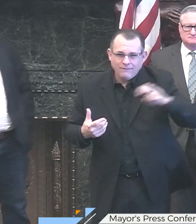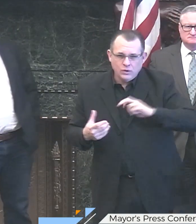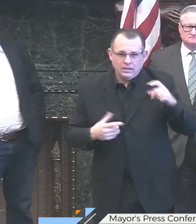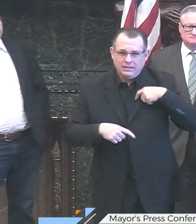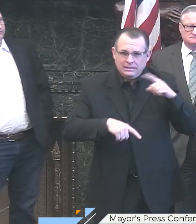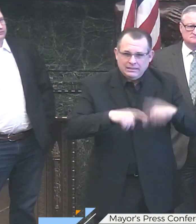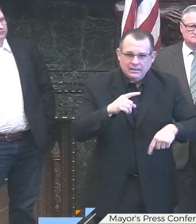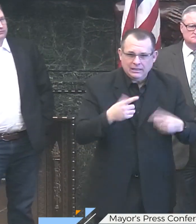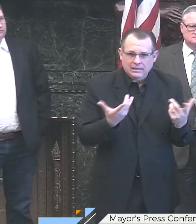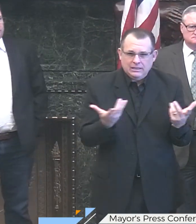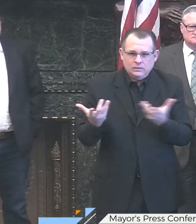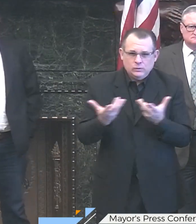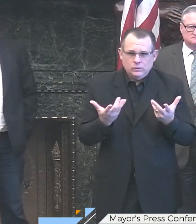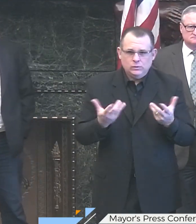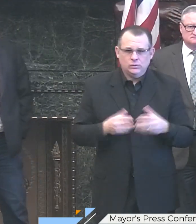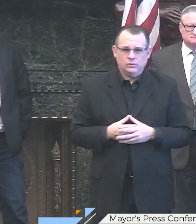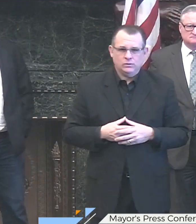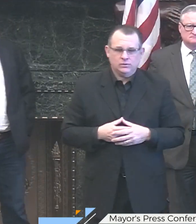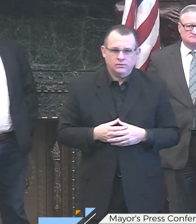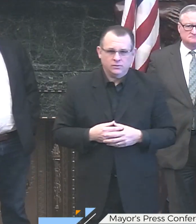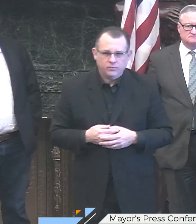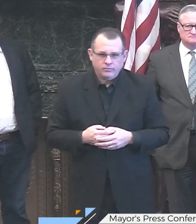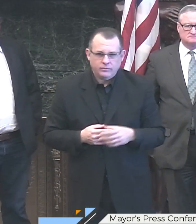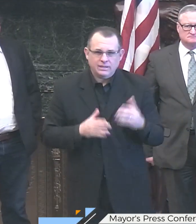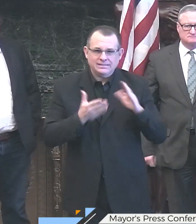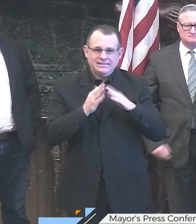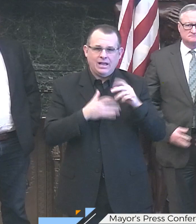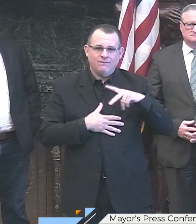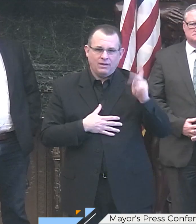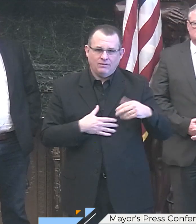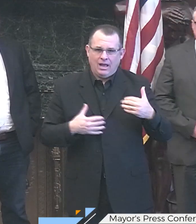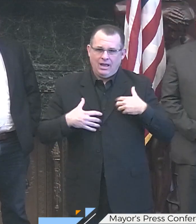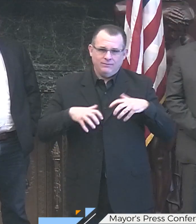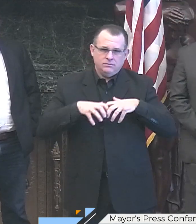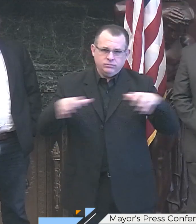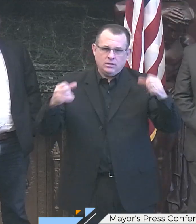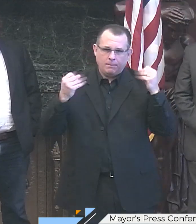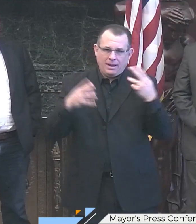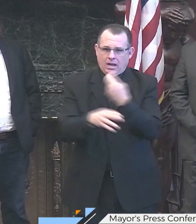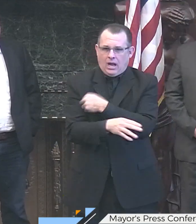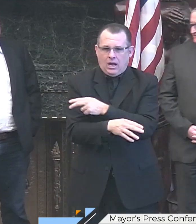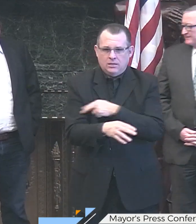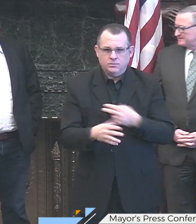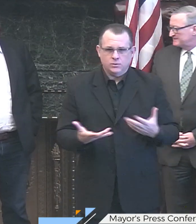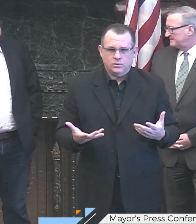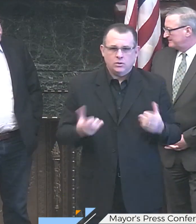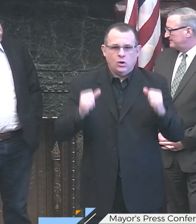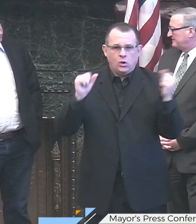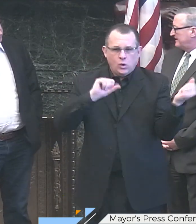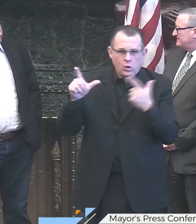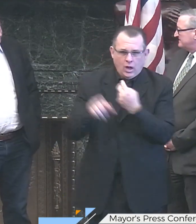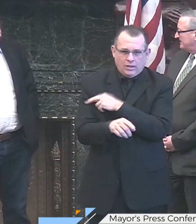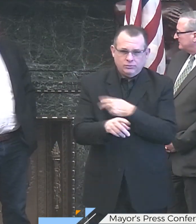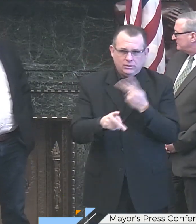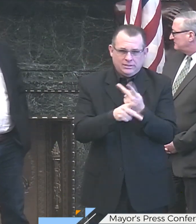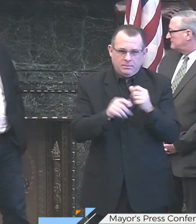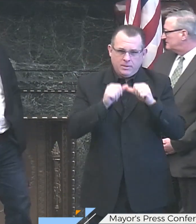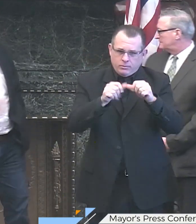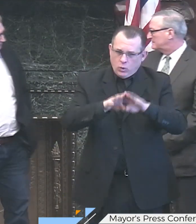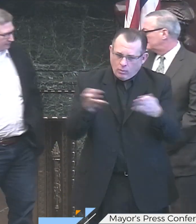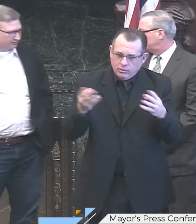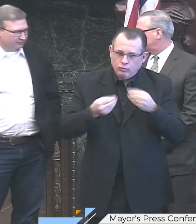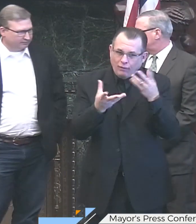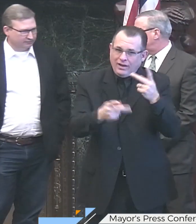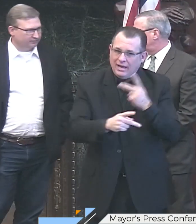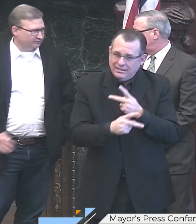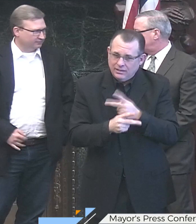The city of Philadelphia has a large number of hospitals. All those hospitals are going to stay open. They're going to continue to provide care for people. This simply supplements those. This is